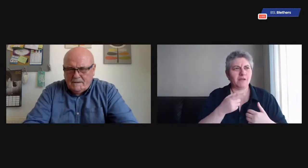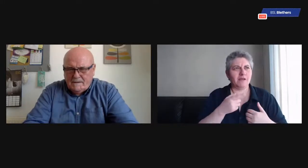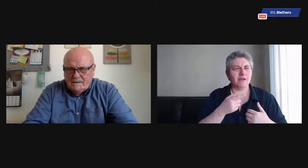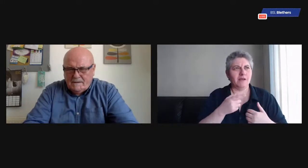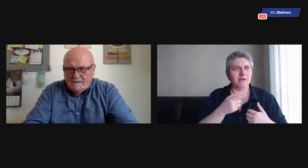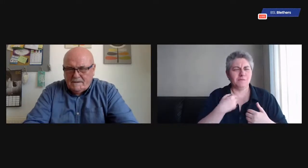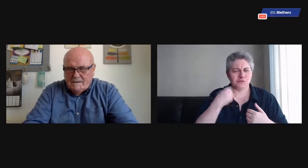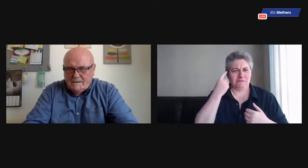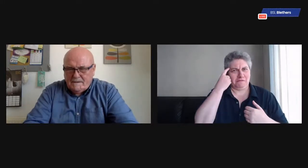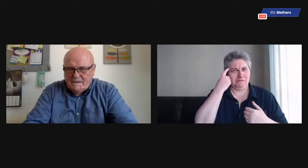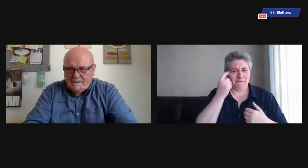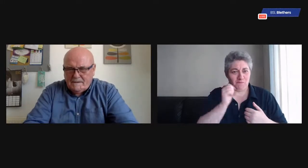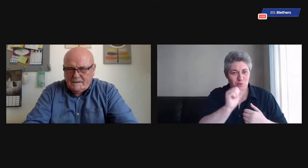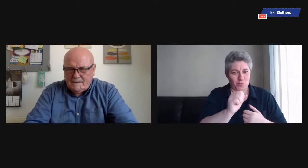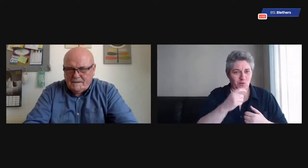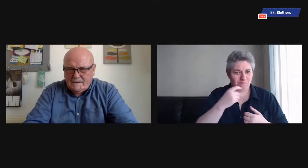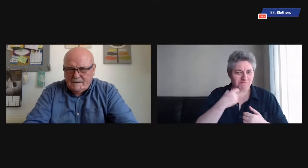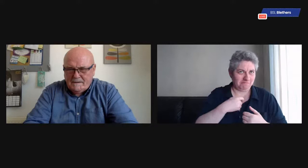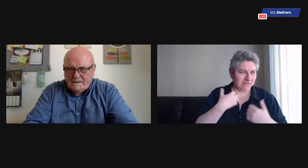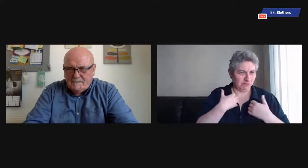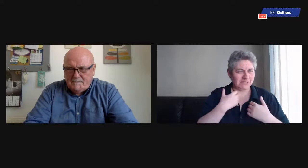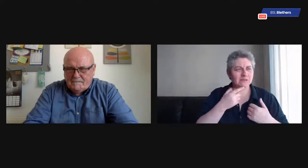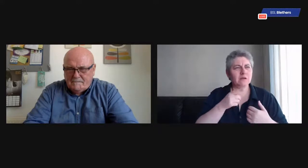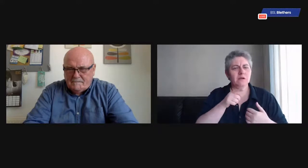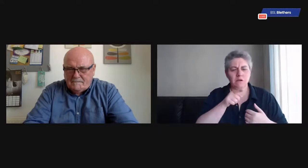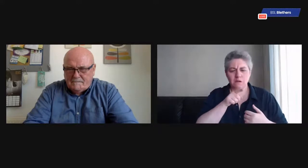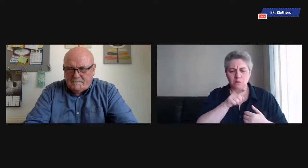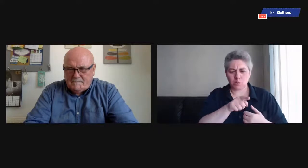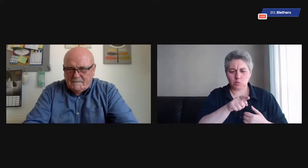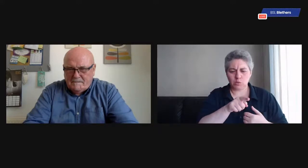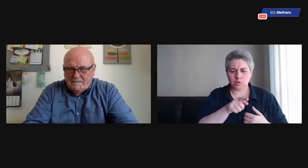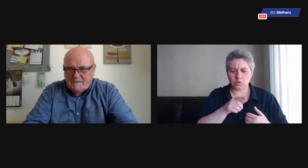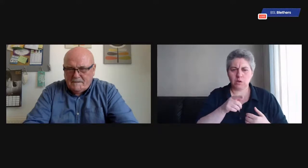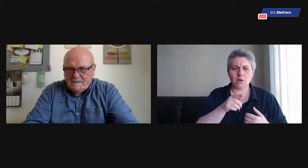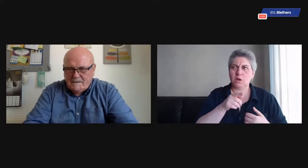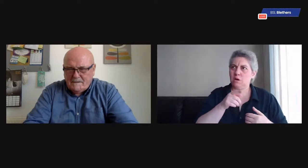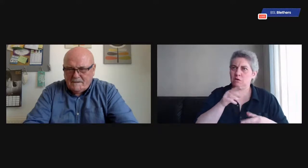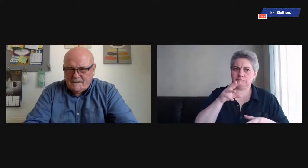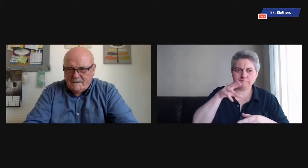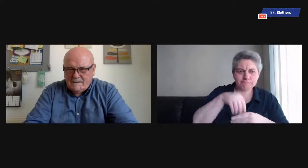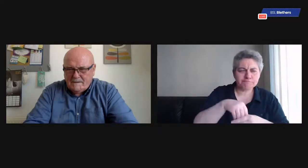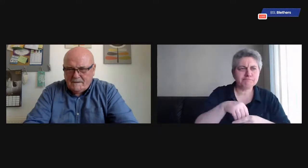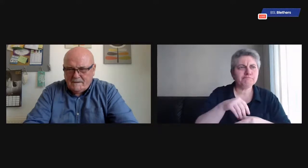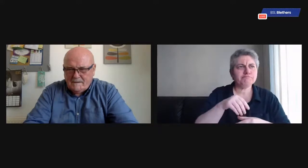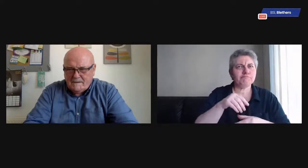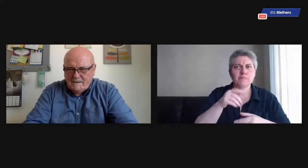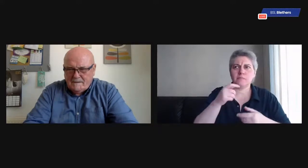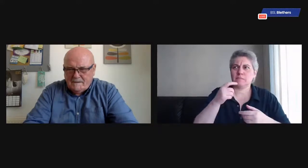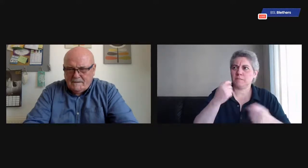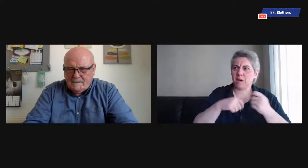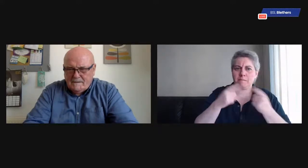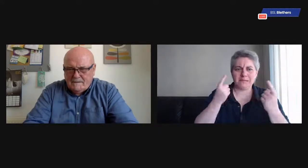Okay, I want to ask you a question. I'll hold the questions for a moment. So, Craig,